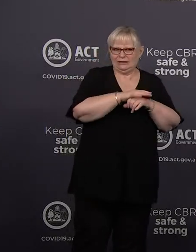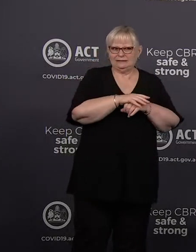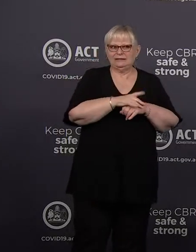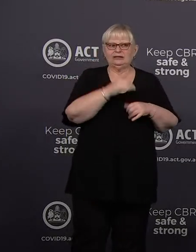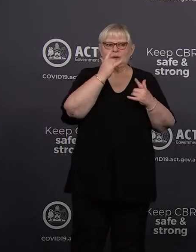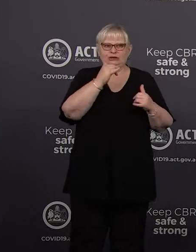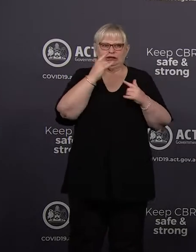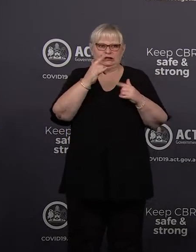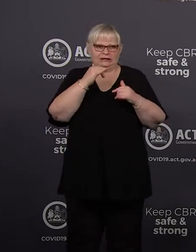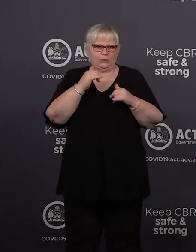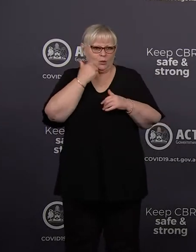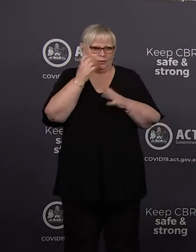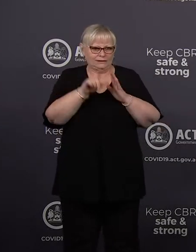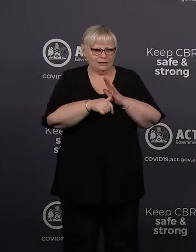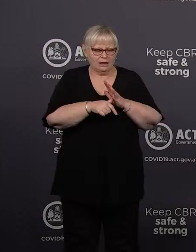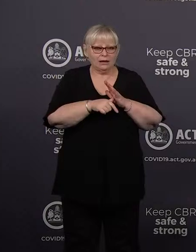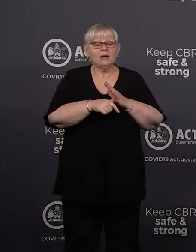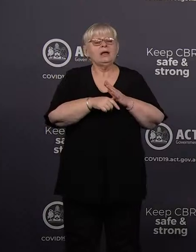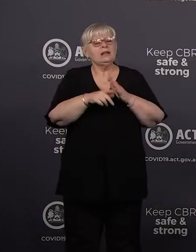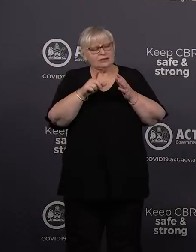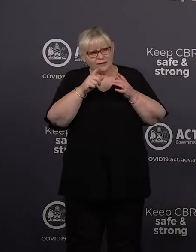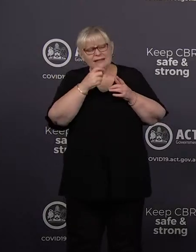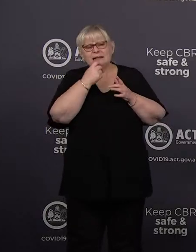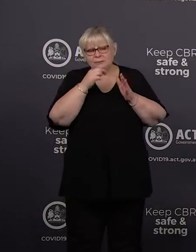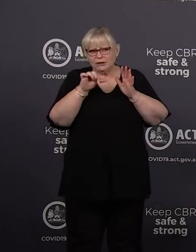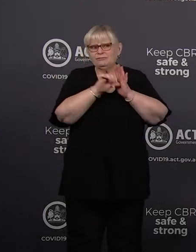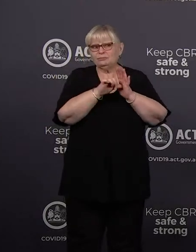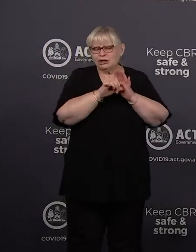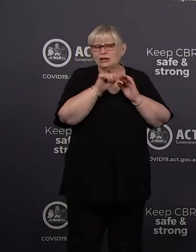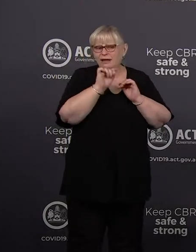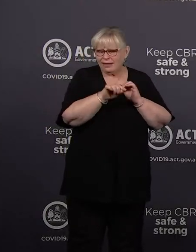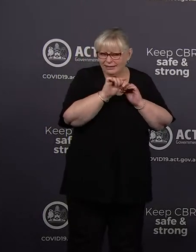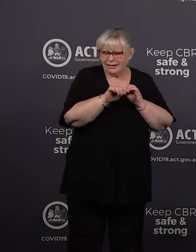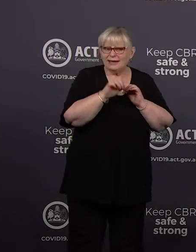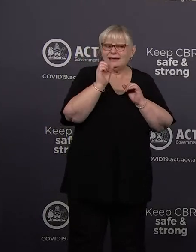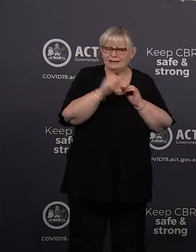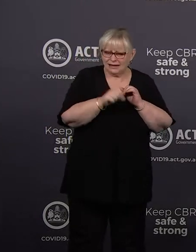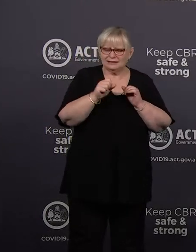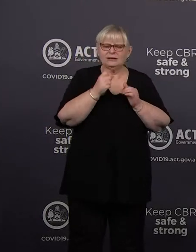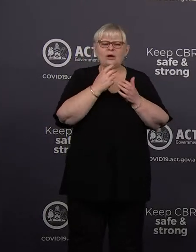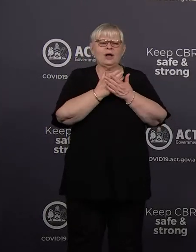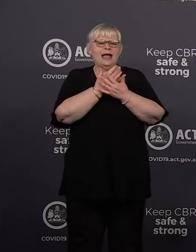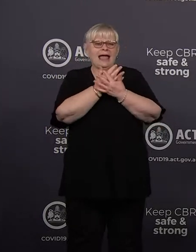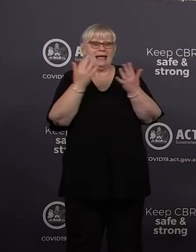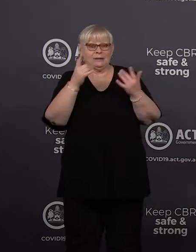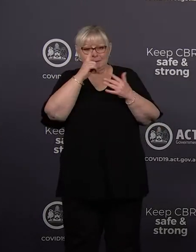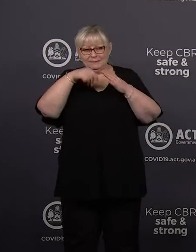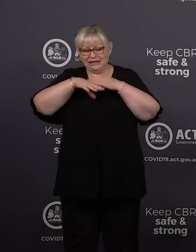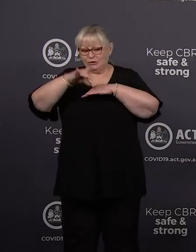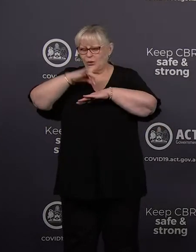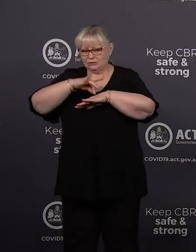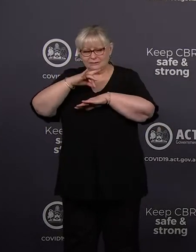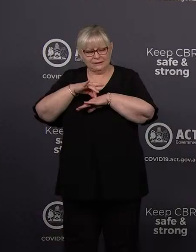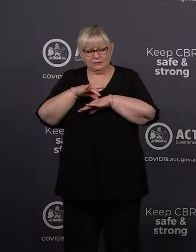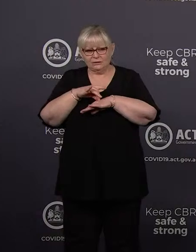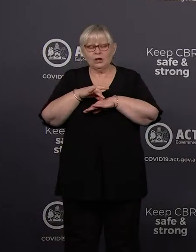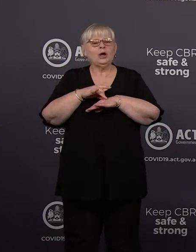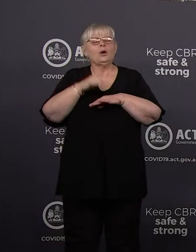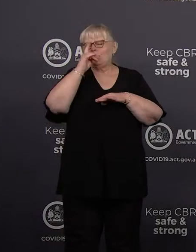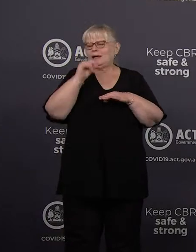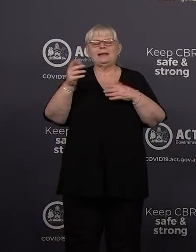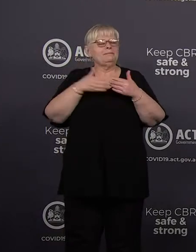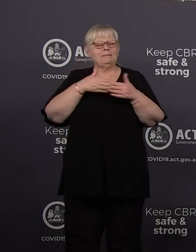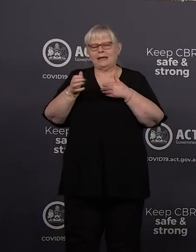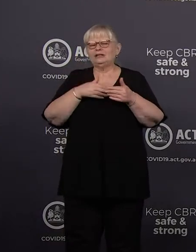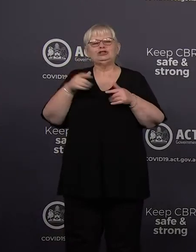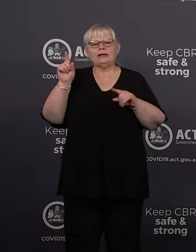are continuing to see a bit of pressure there. In terms of the number of patients that we have in hospital, it is absolutely manageable at